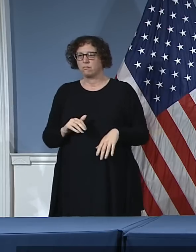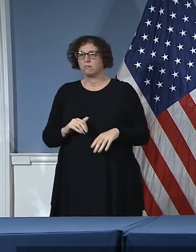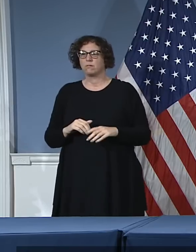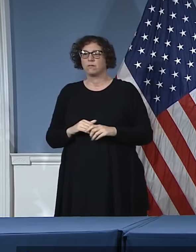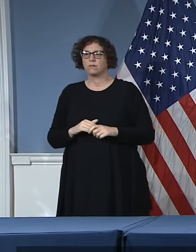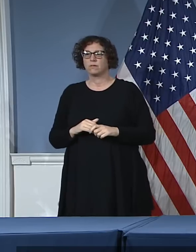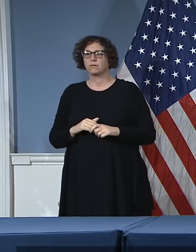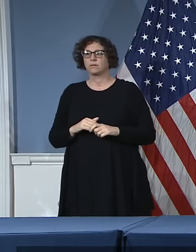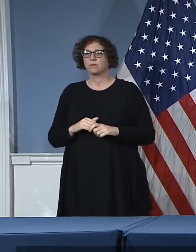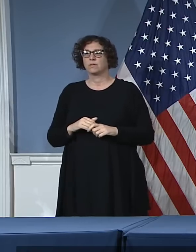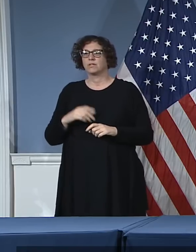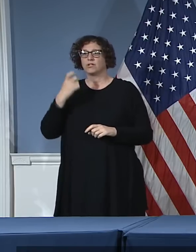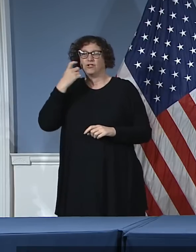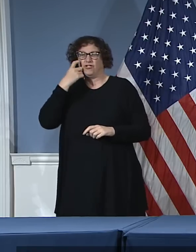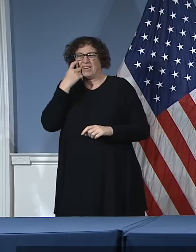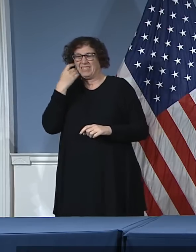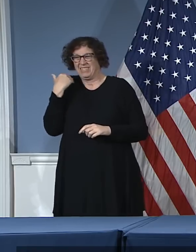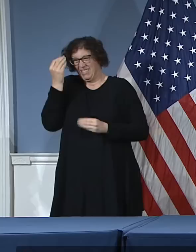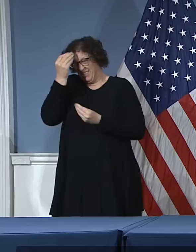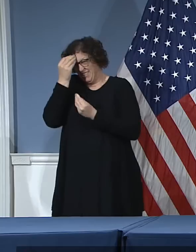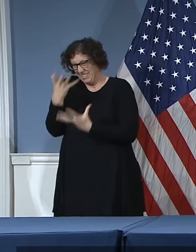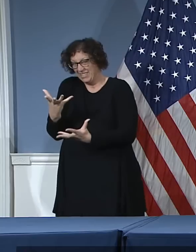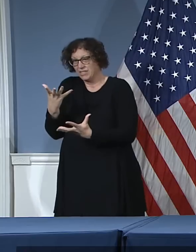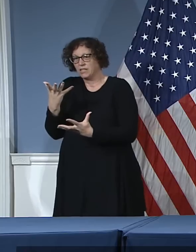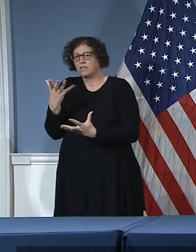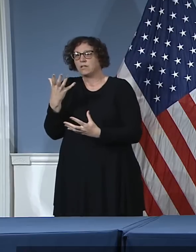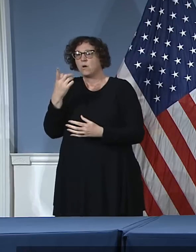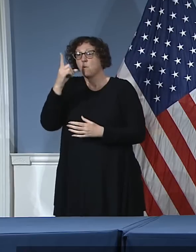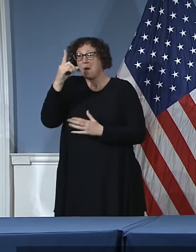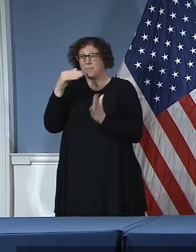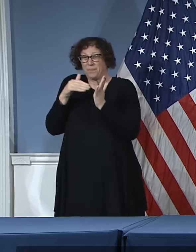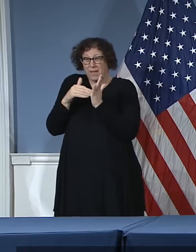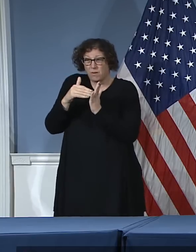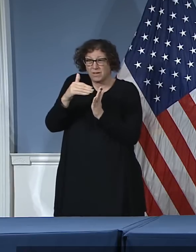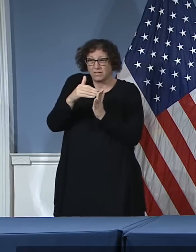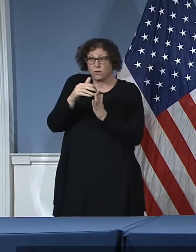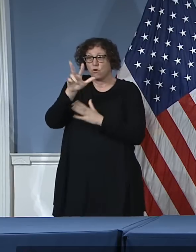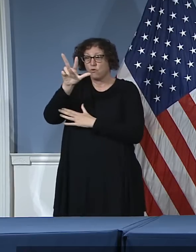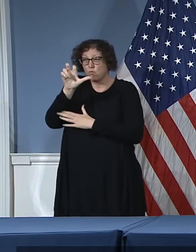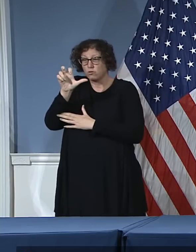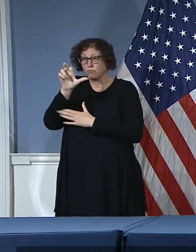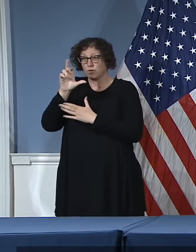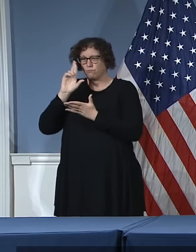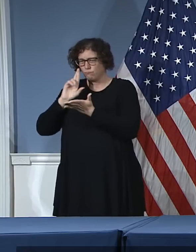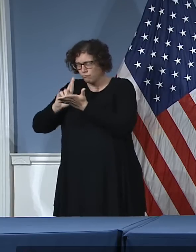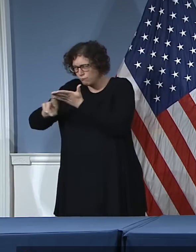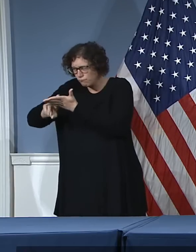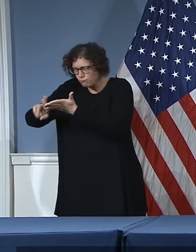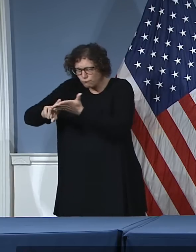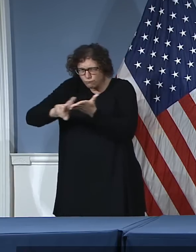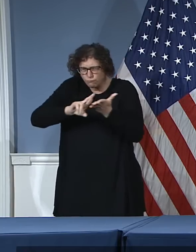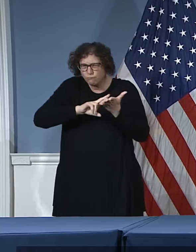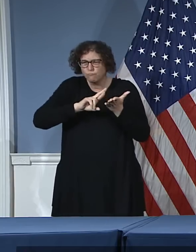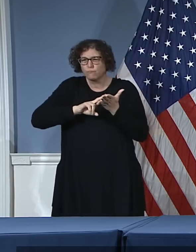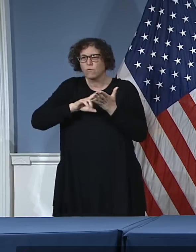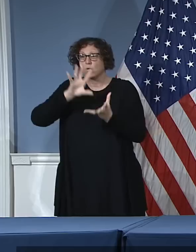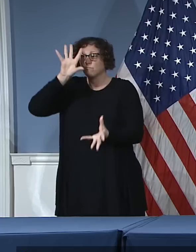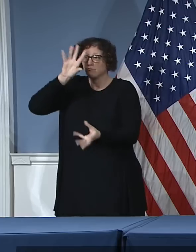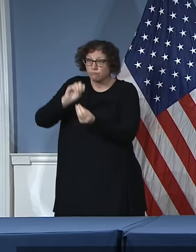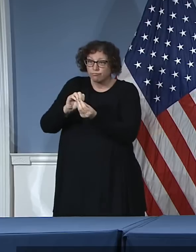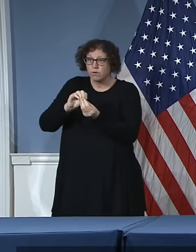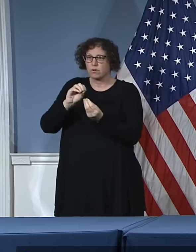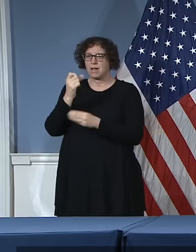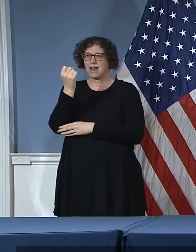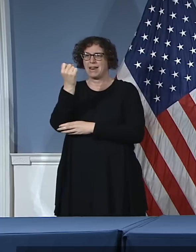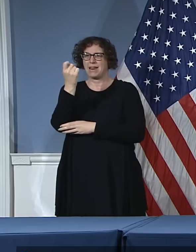had 11 violations, as I mentioned earlier, out of 13,000 inspections, that really says something not just about store owners, but about what people